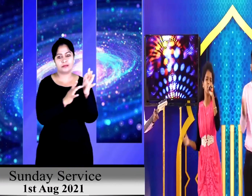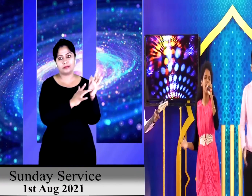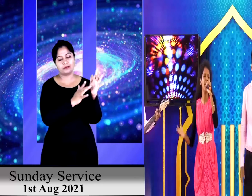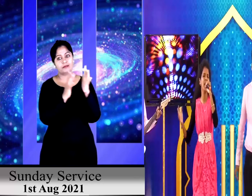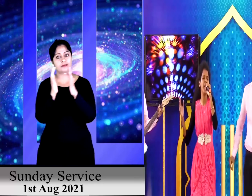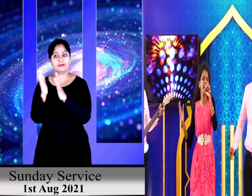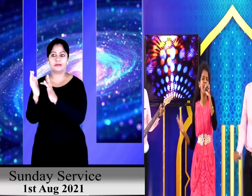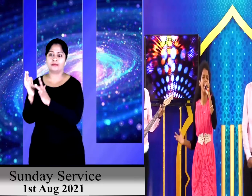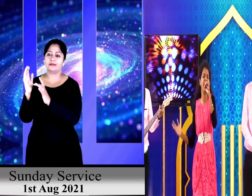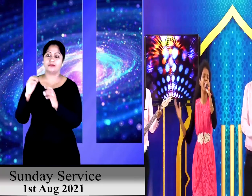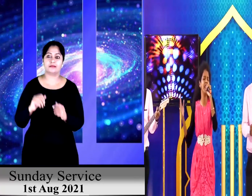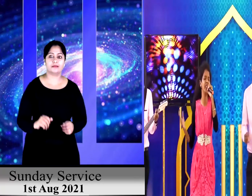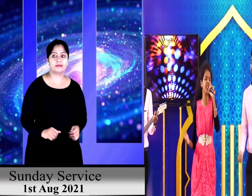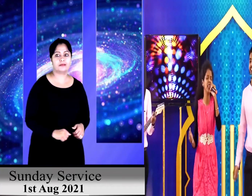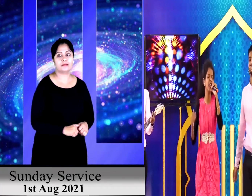Savior,